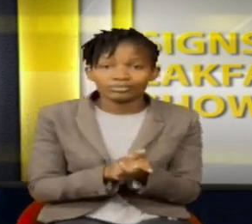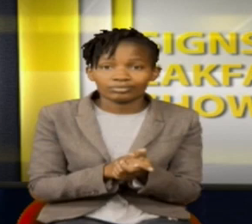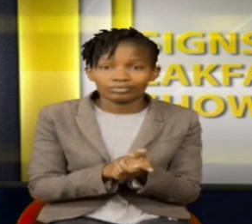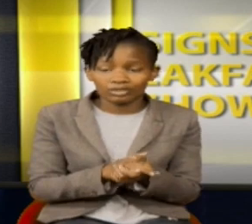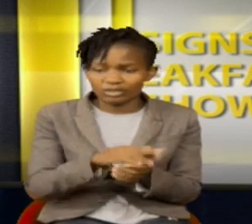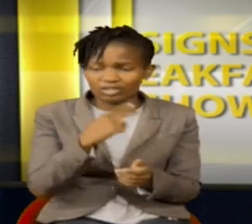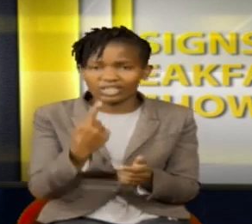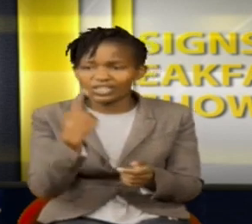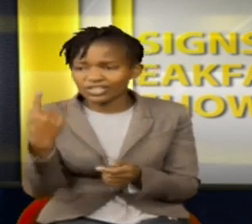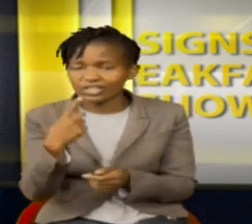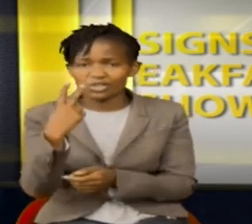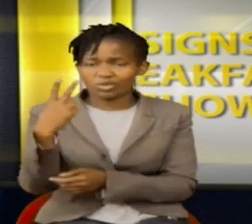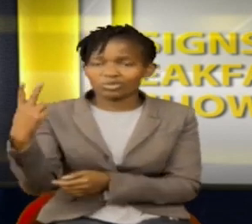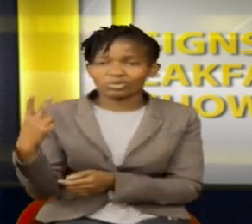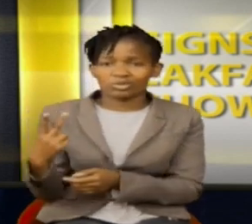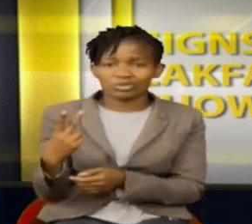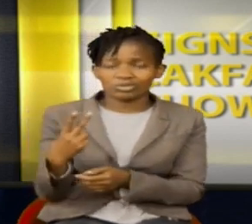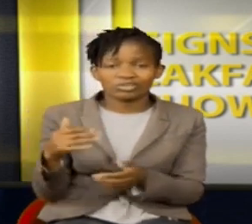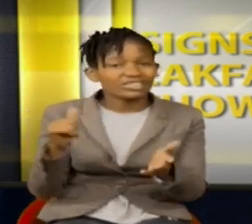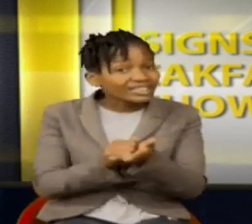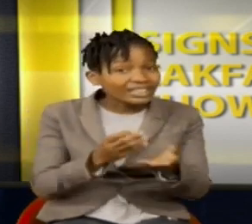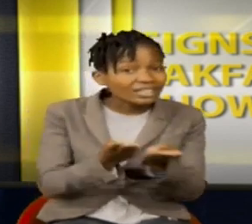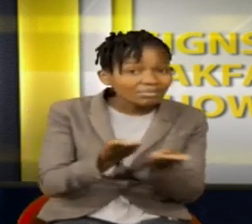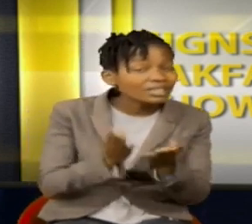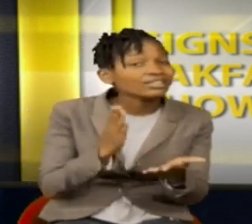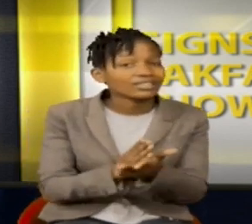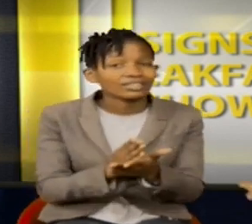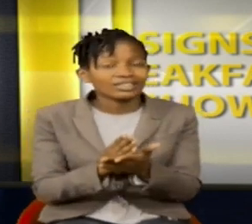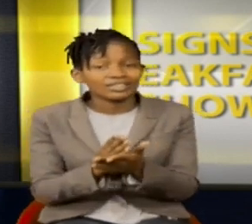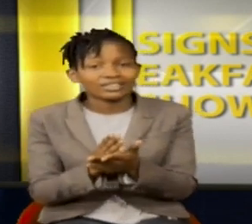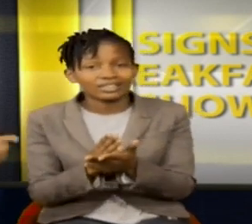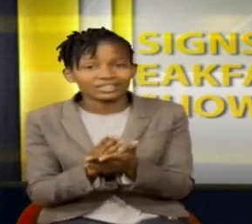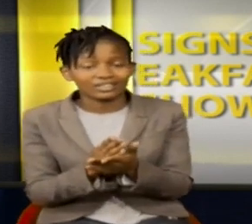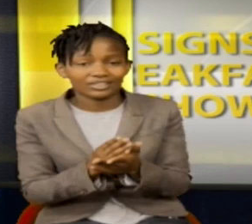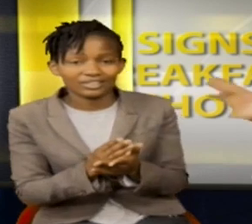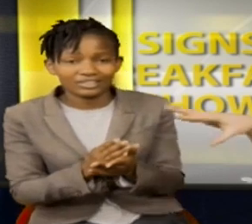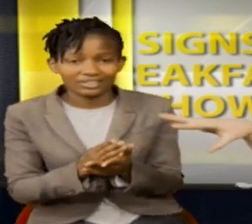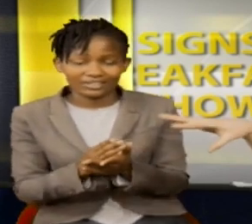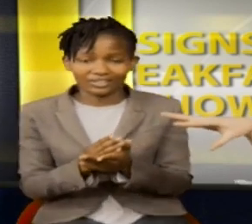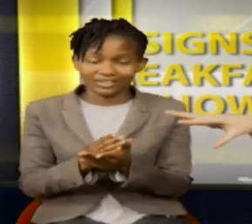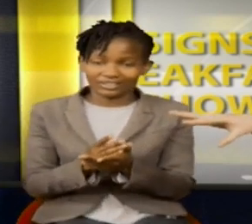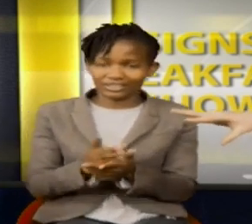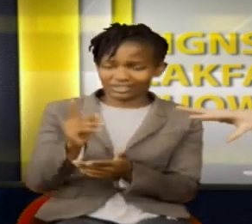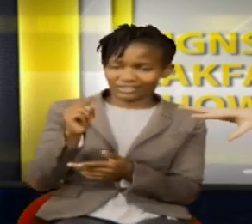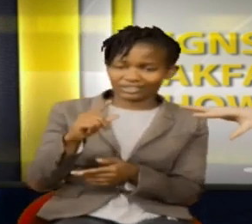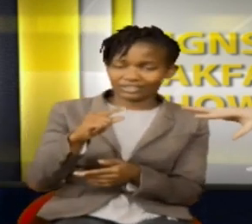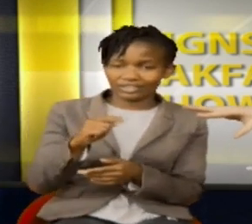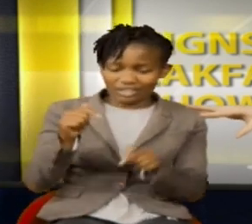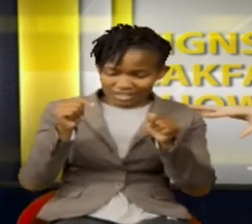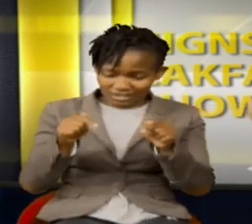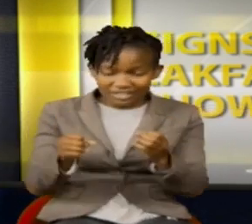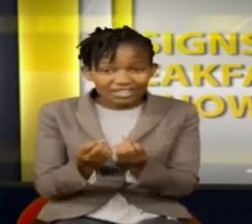Kila mtu mbili mbili mbili. Niko sawa. Yeah. Yuri biz. Okay. Come on, so clearly. So come on, so clearly. At this event, yes.